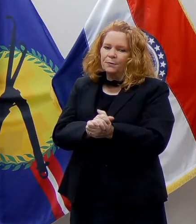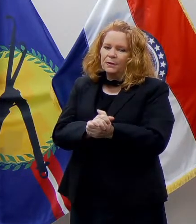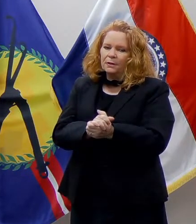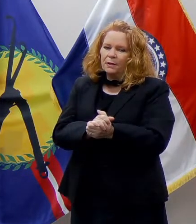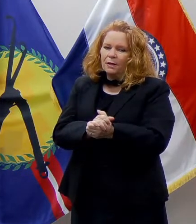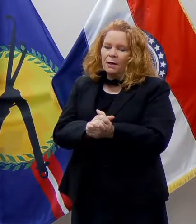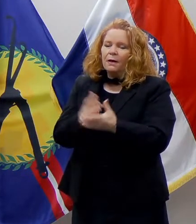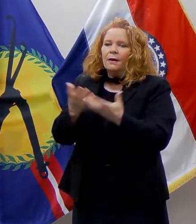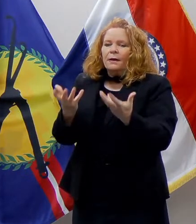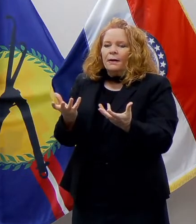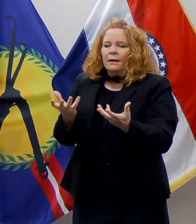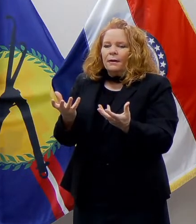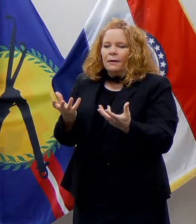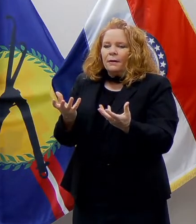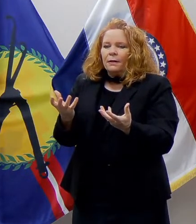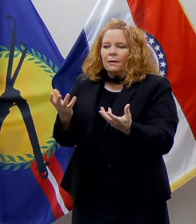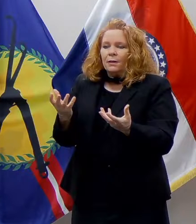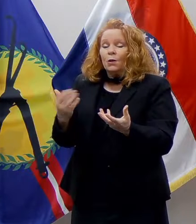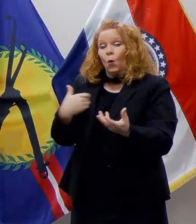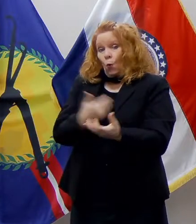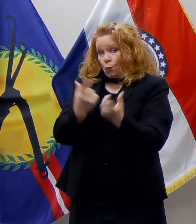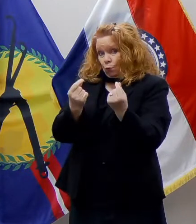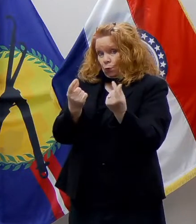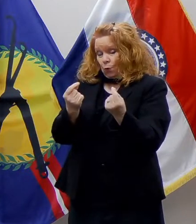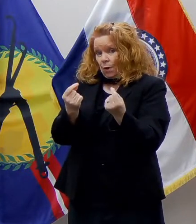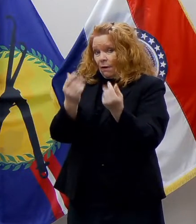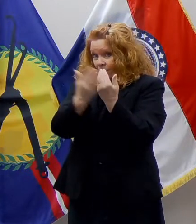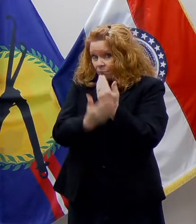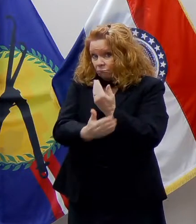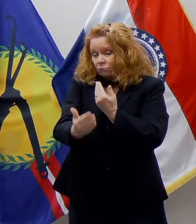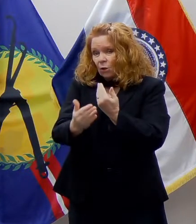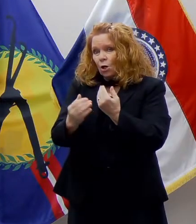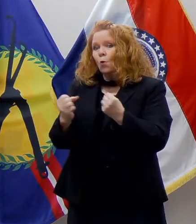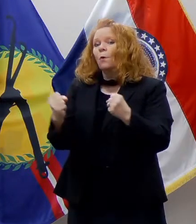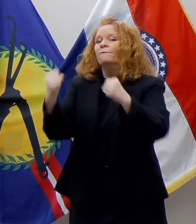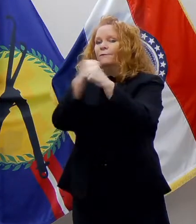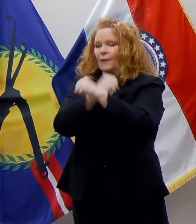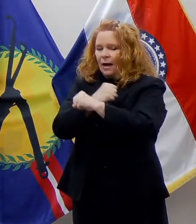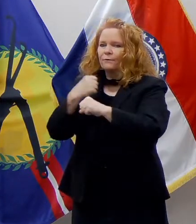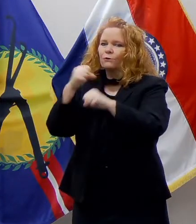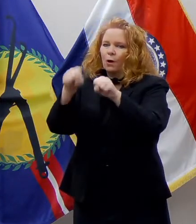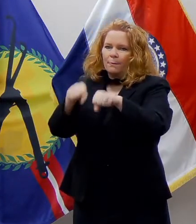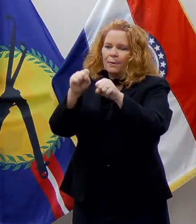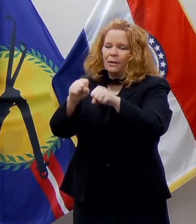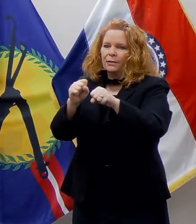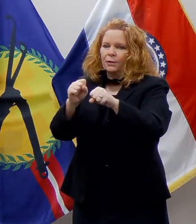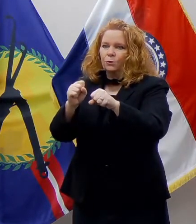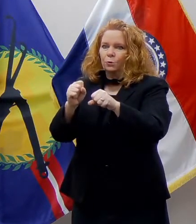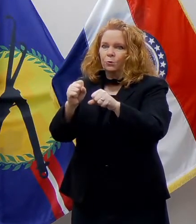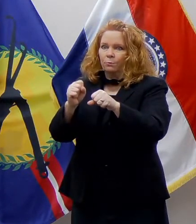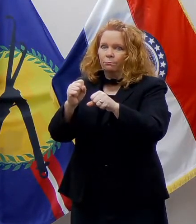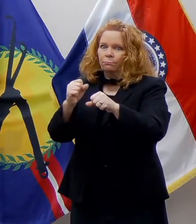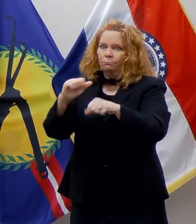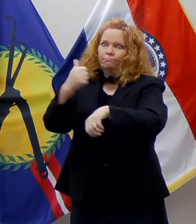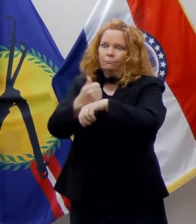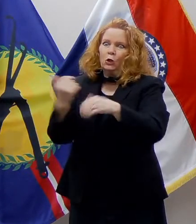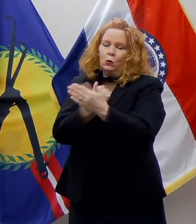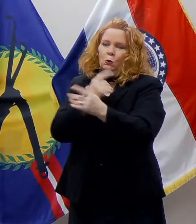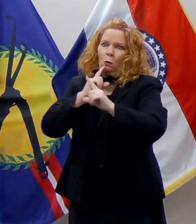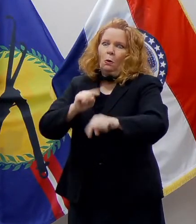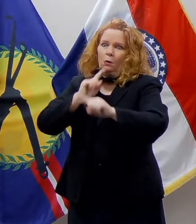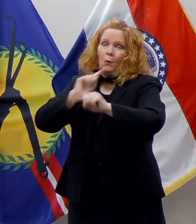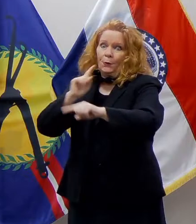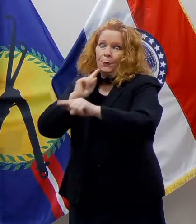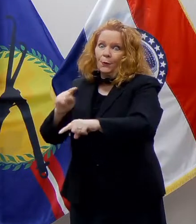variant? Well, we're going to go to court and fight for our ability to issue public health orders. And